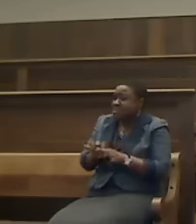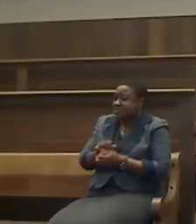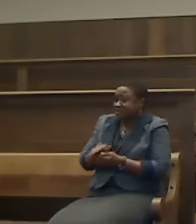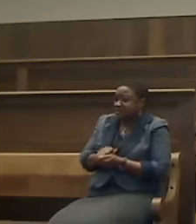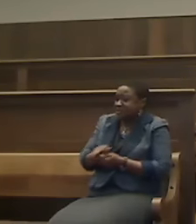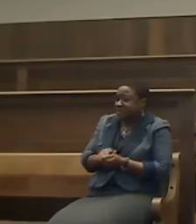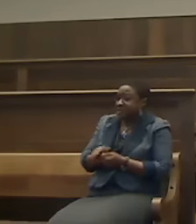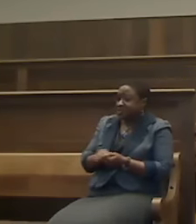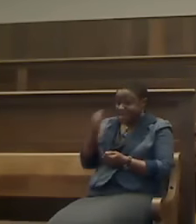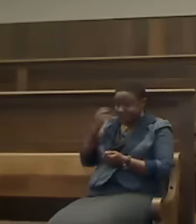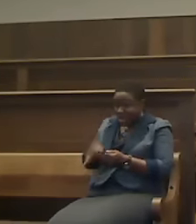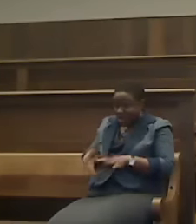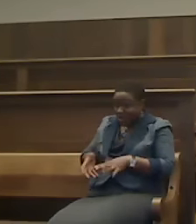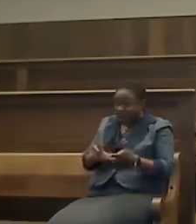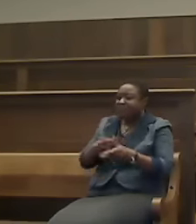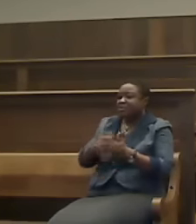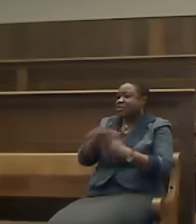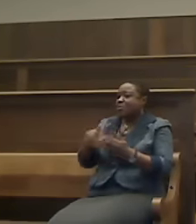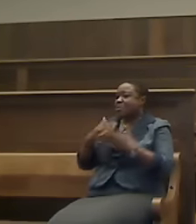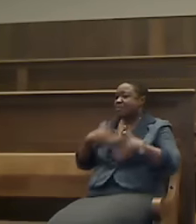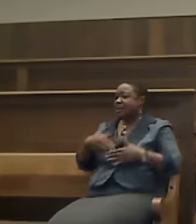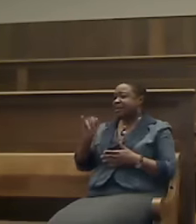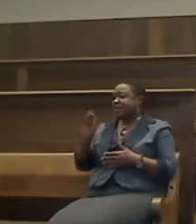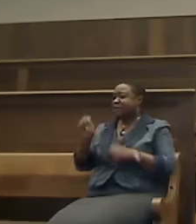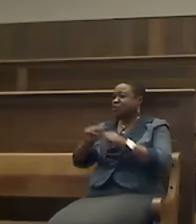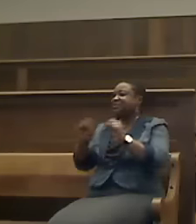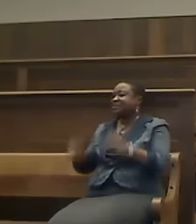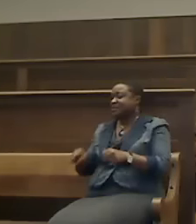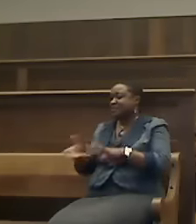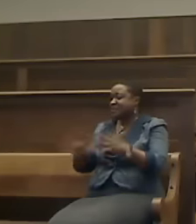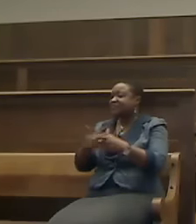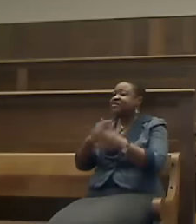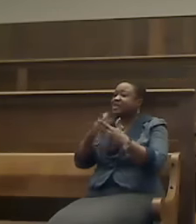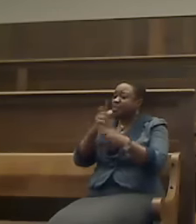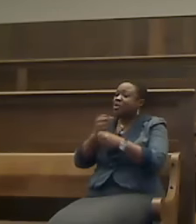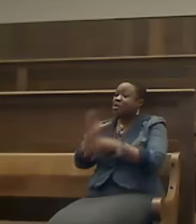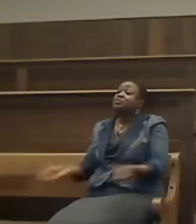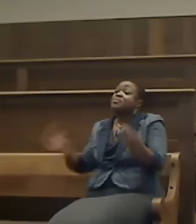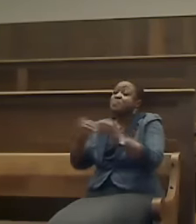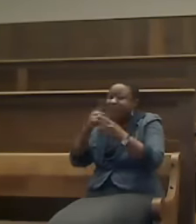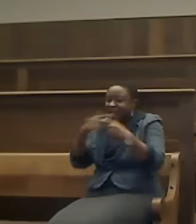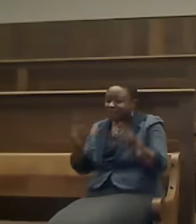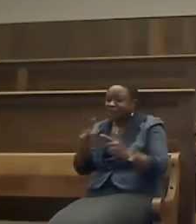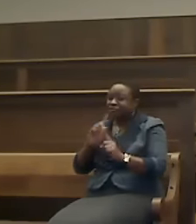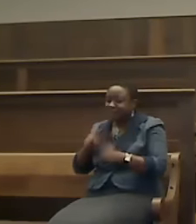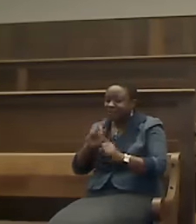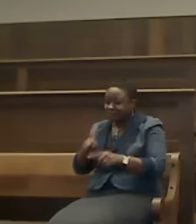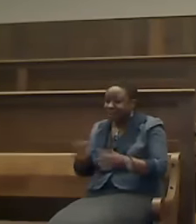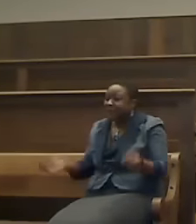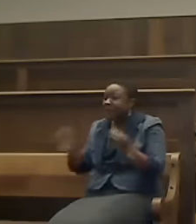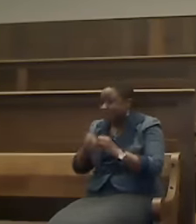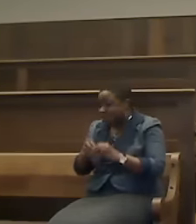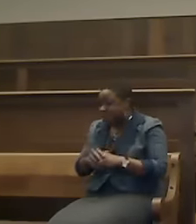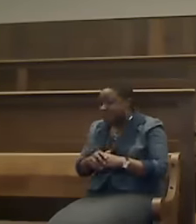end up messing up your immune system, which might lead to more allergic reactions. And you might also end